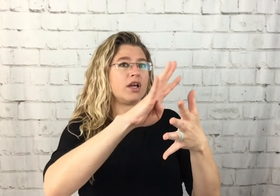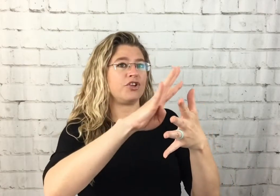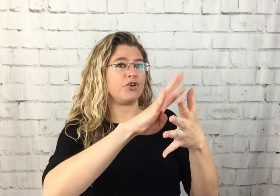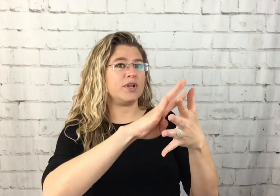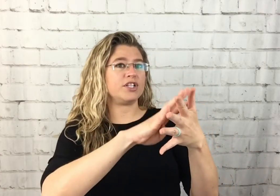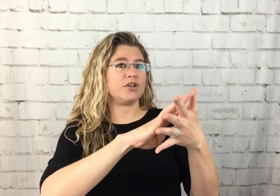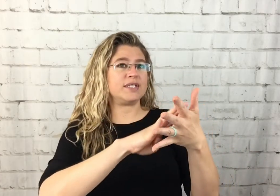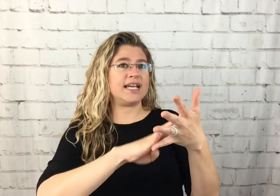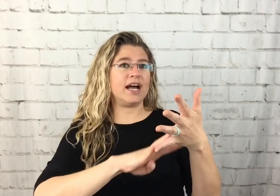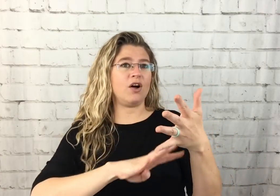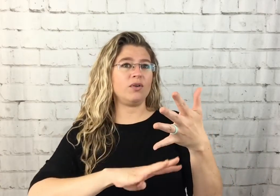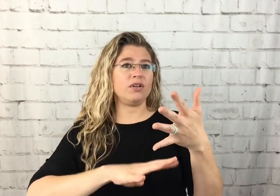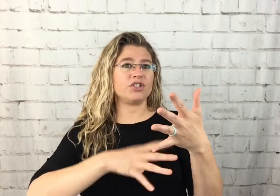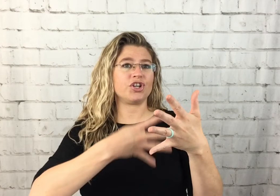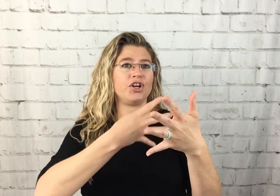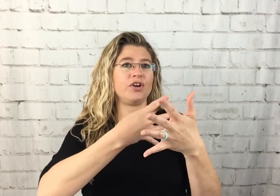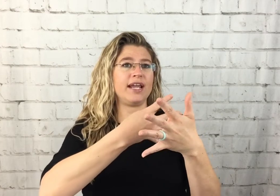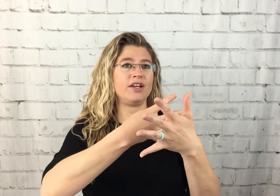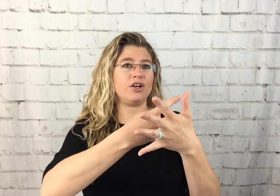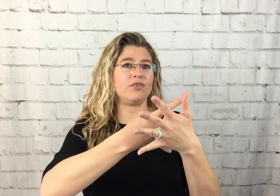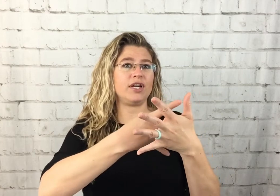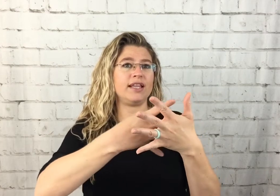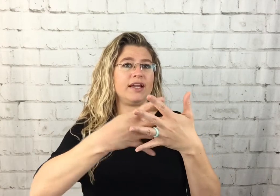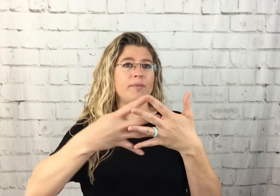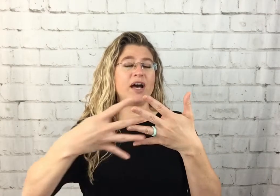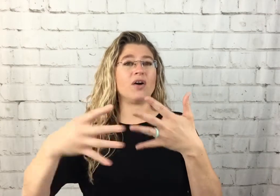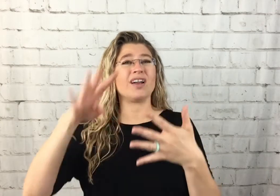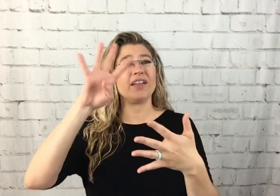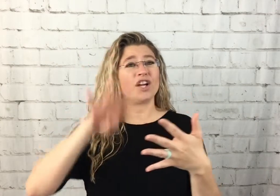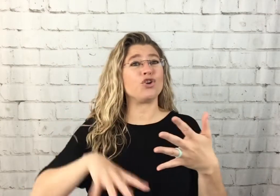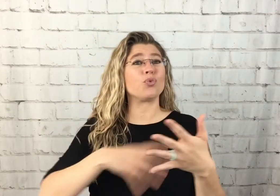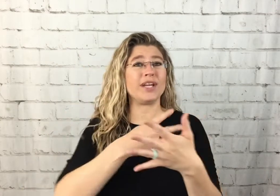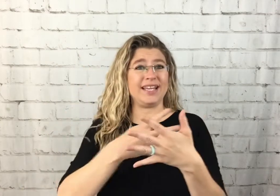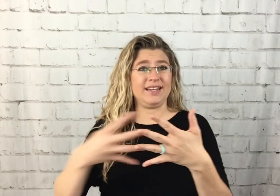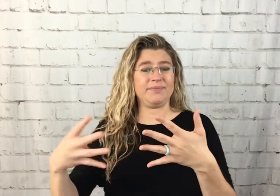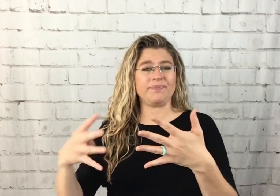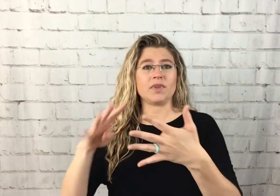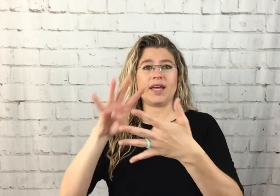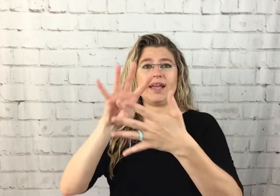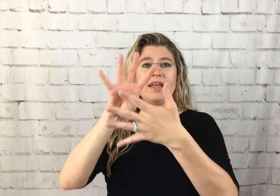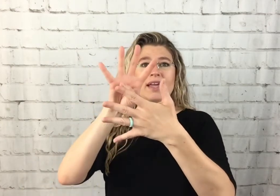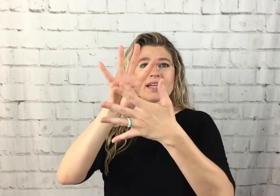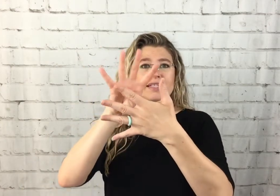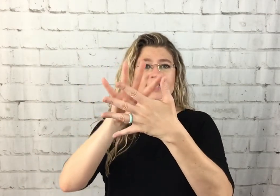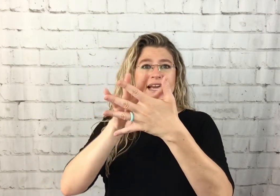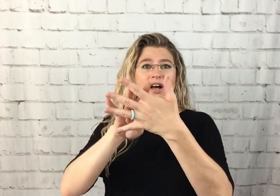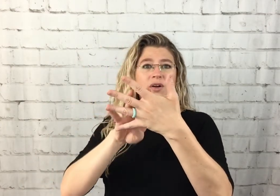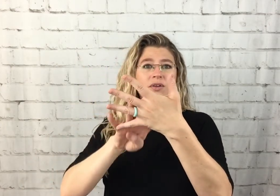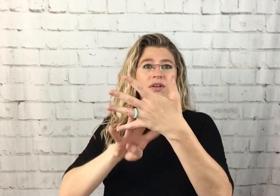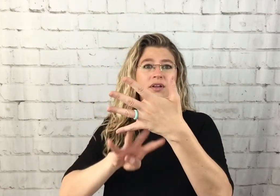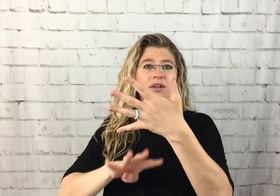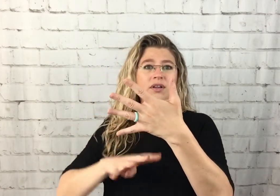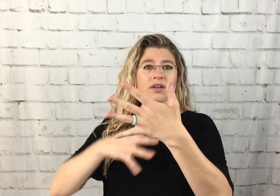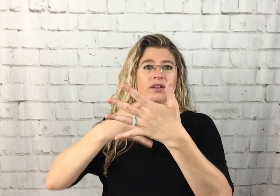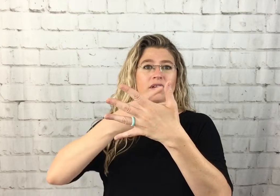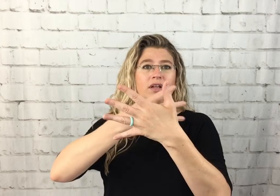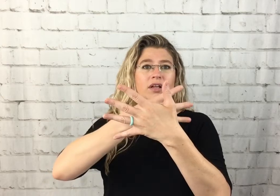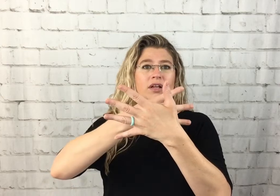you're going to go down, turn your hand over, and then come out, kind of like a grid, okay? Down